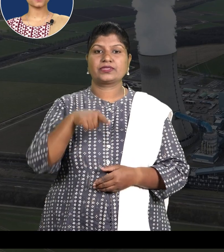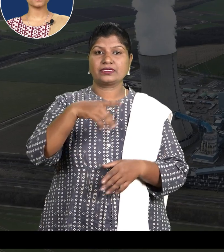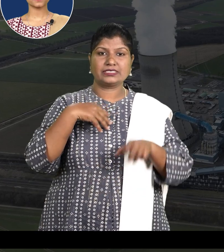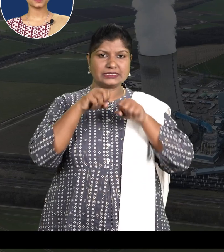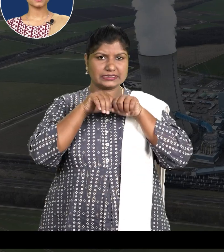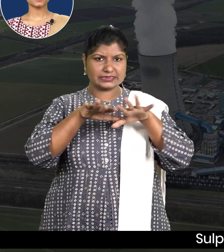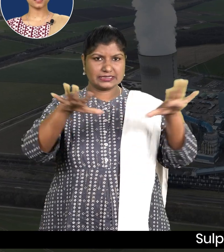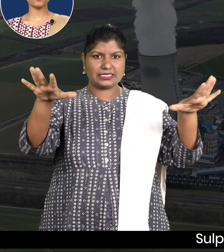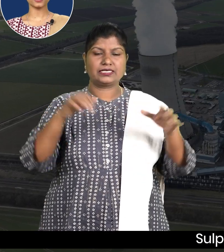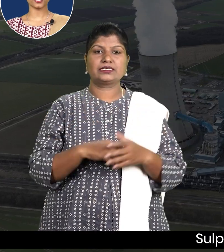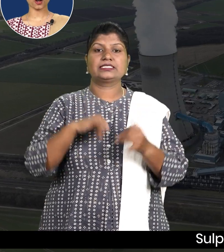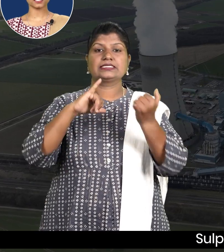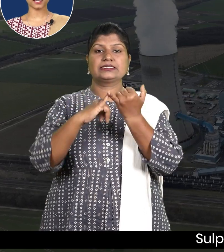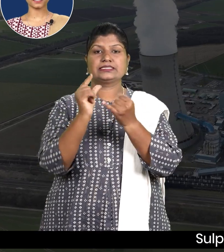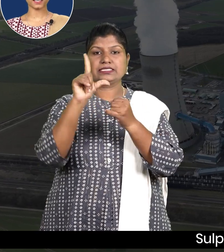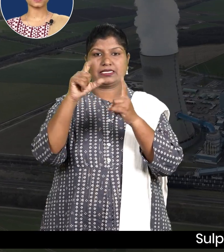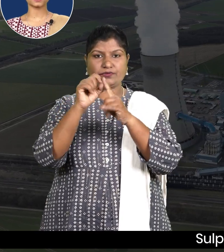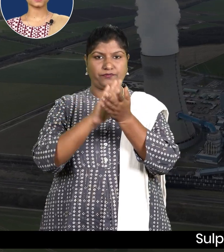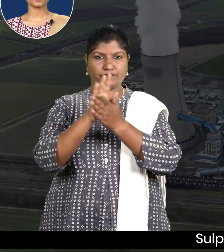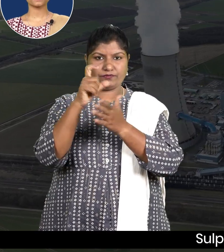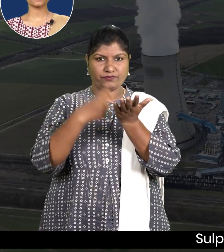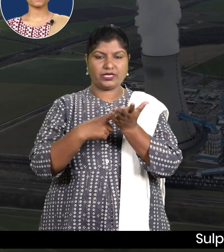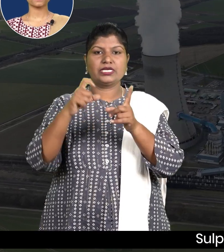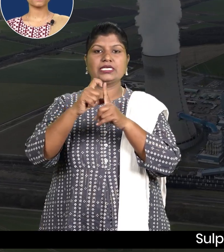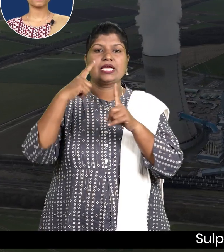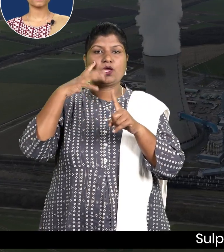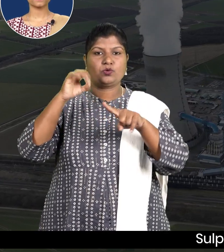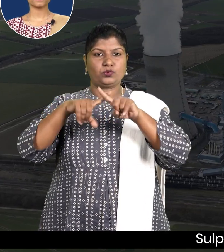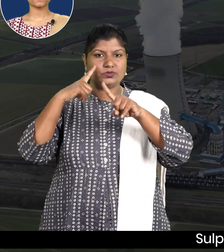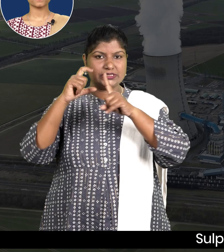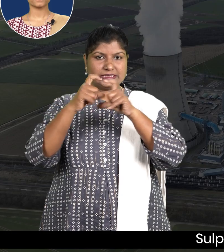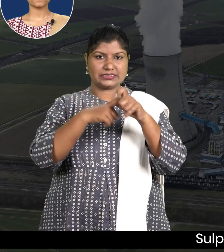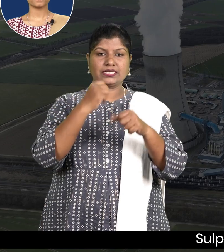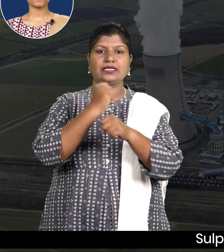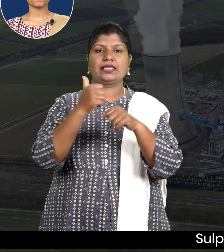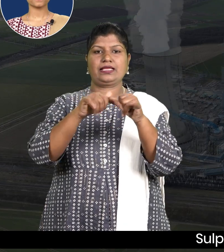releases sulfur dioxide gas.